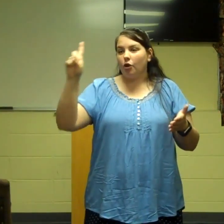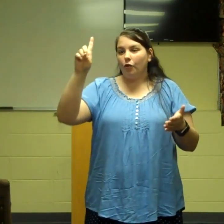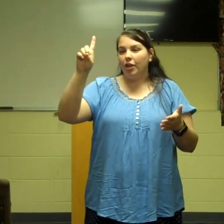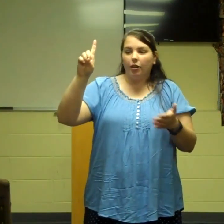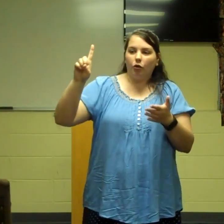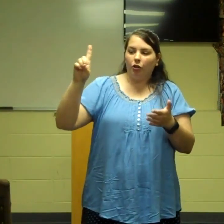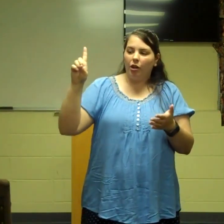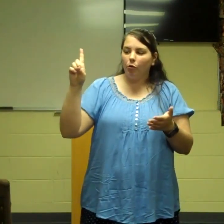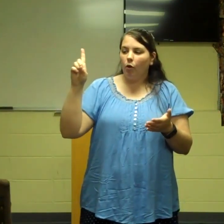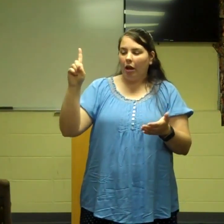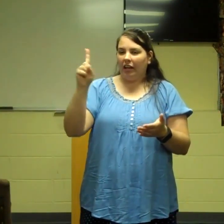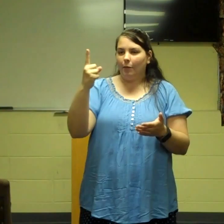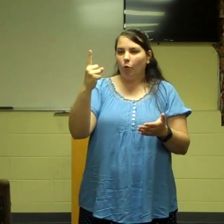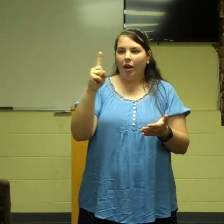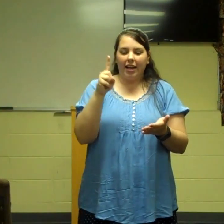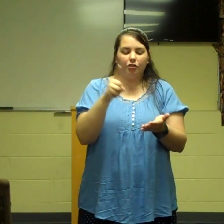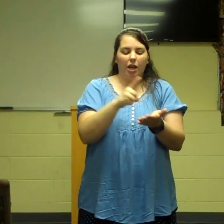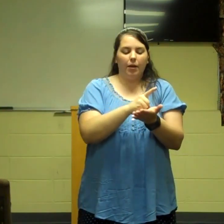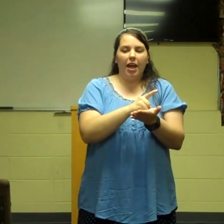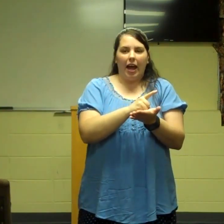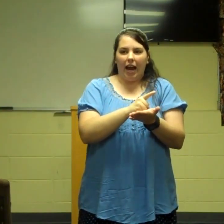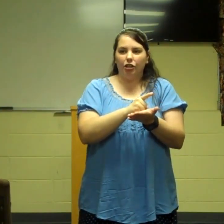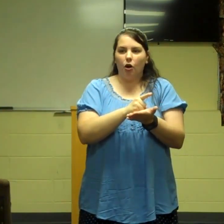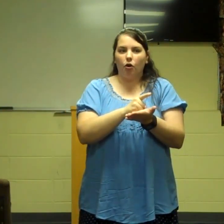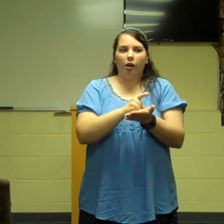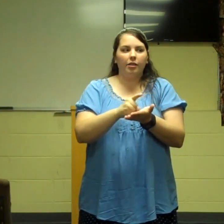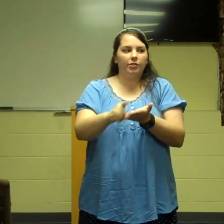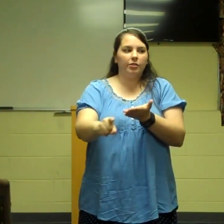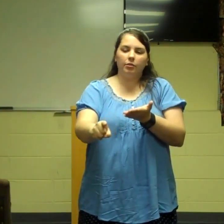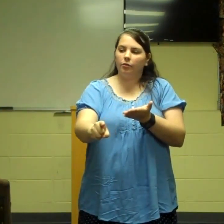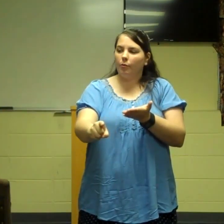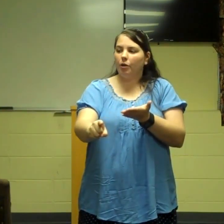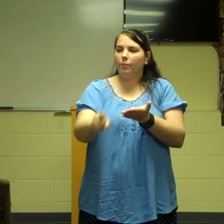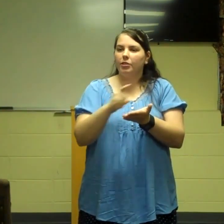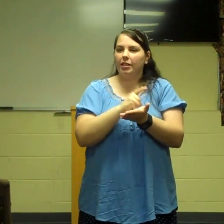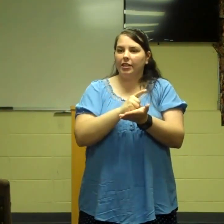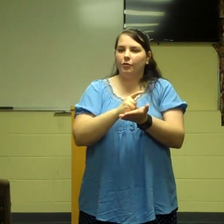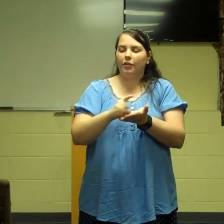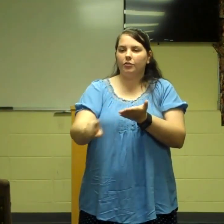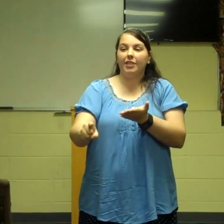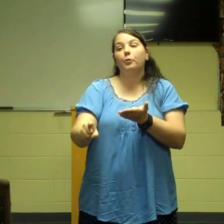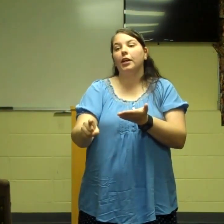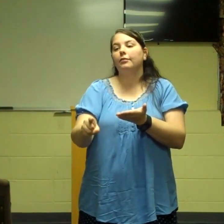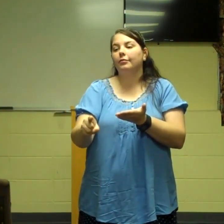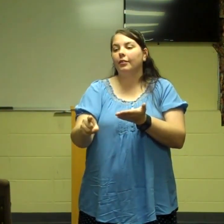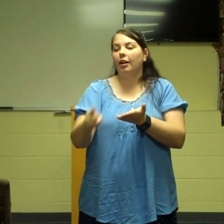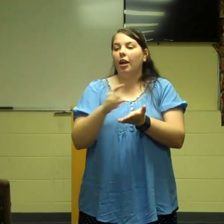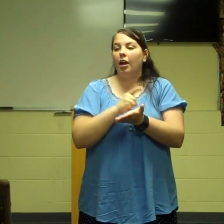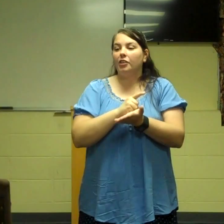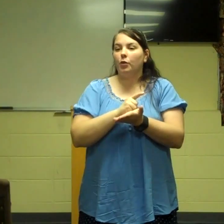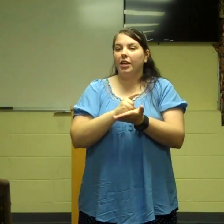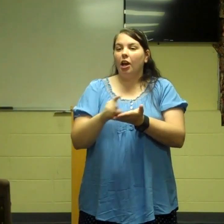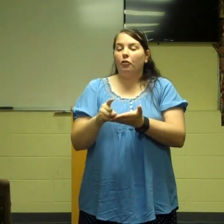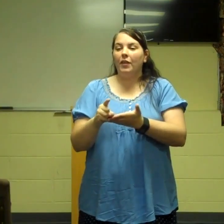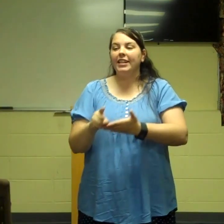So if you take your number, like a number 1 hand shape, and you go across from thumb to the end of your fingers, that's a week. It's a week. So think